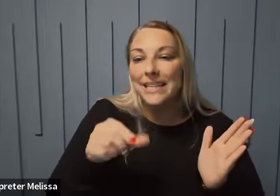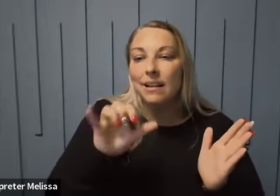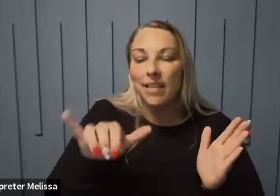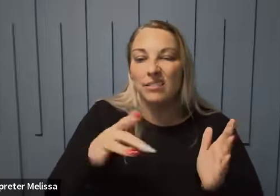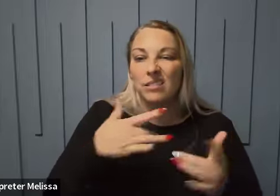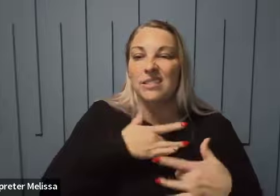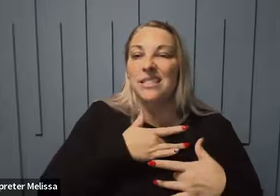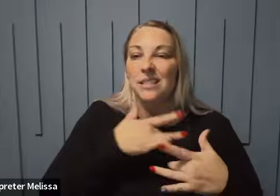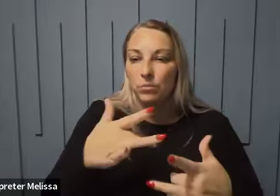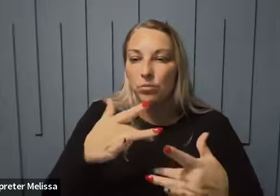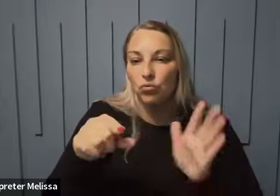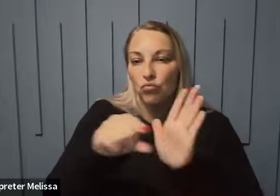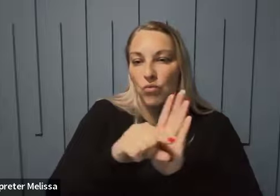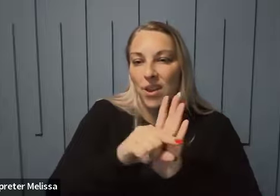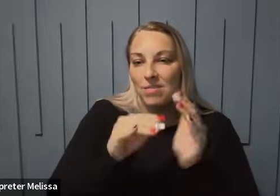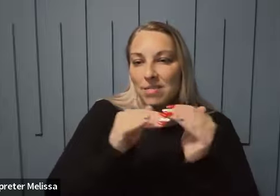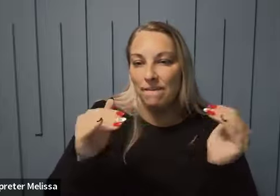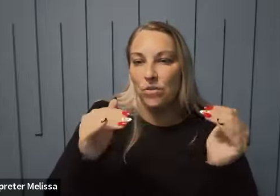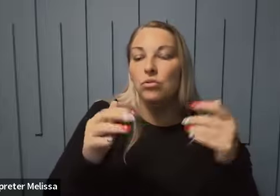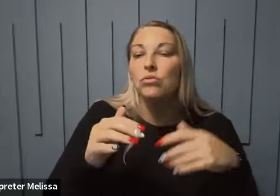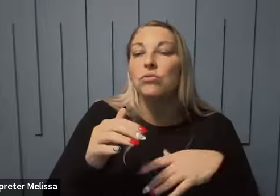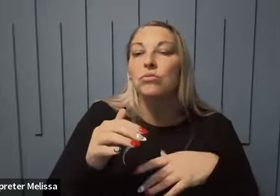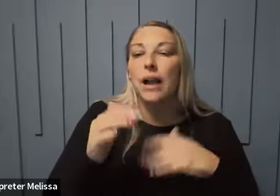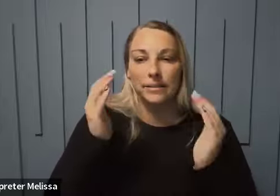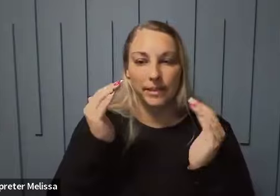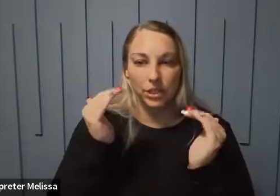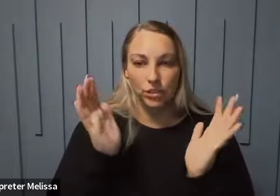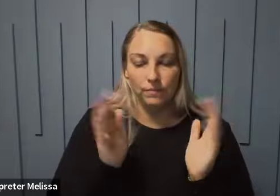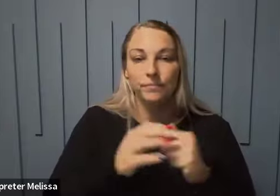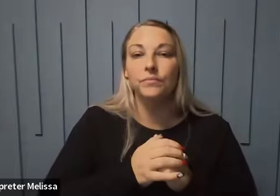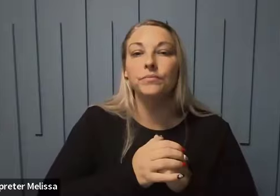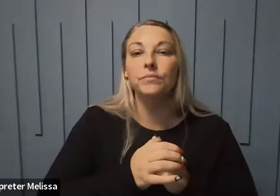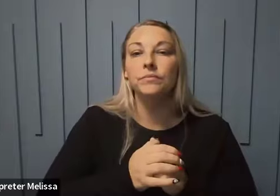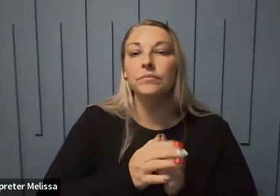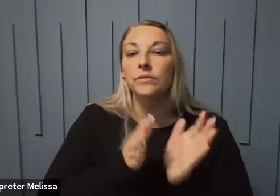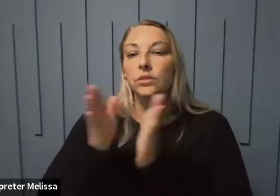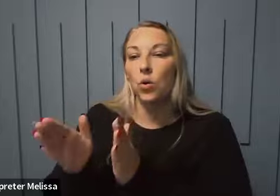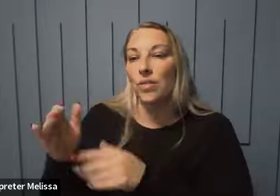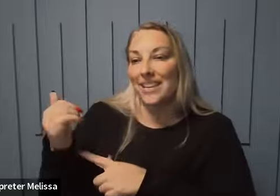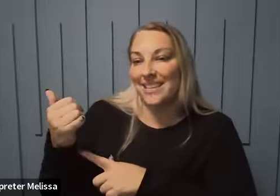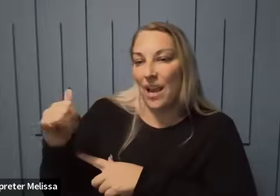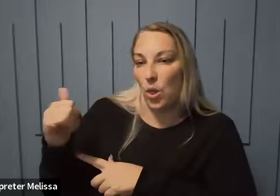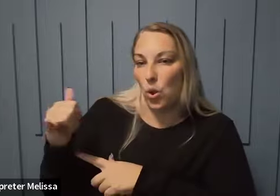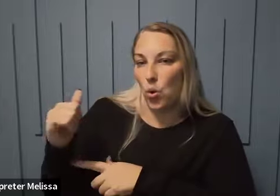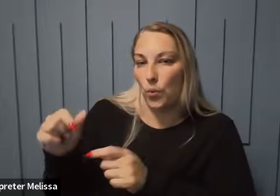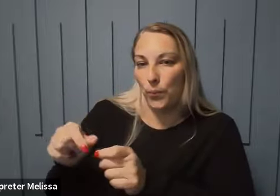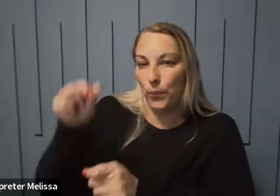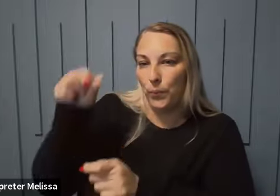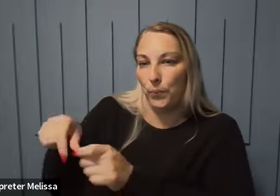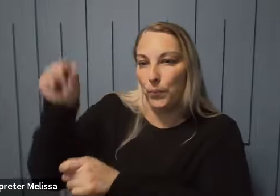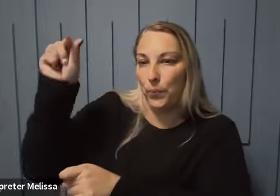norm expectation for each grade that they progressed through. These yellow lines for student B, that was our year of COVID. We had remote